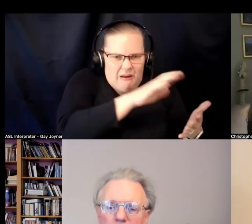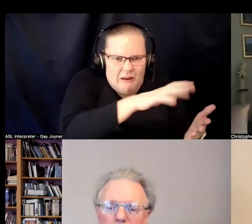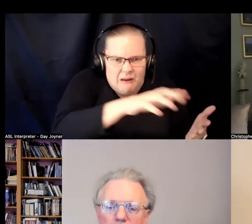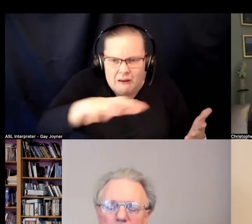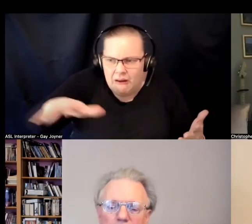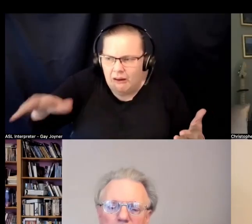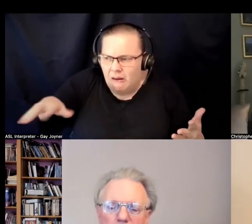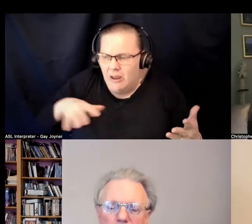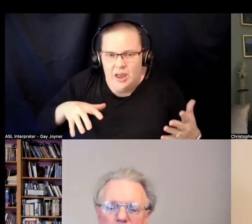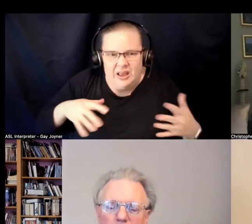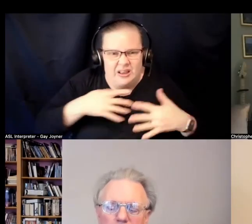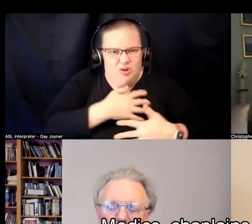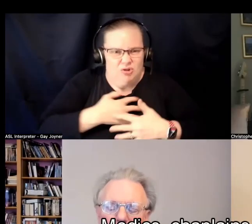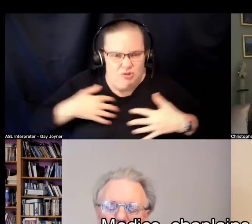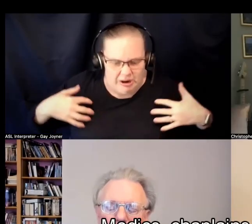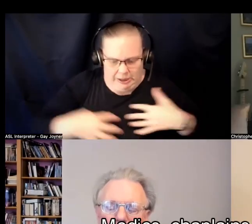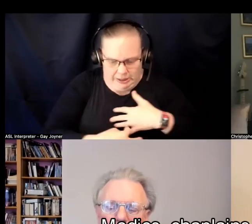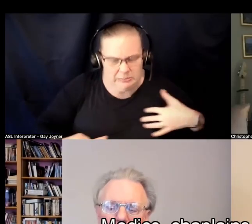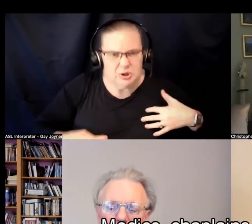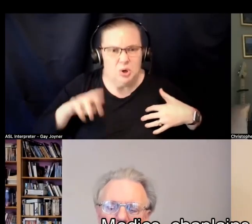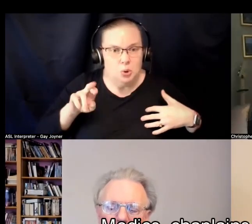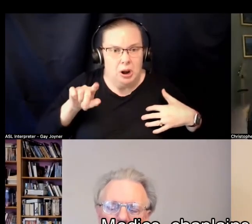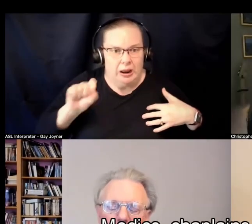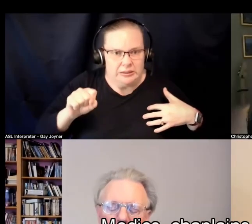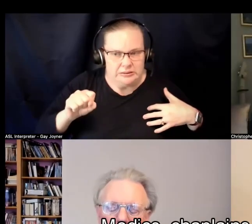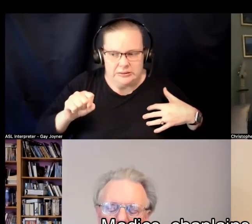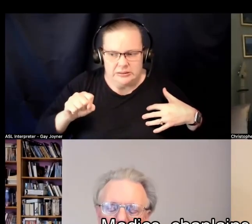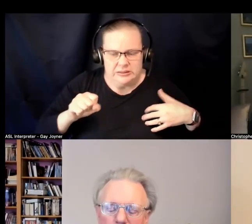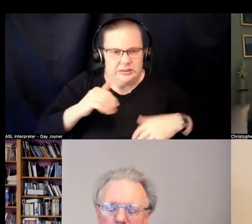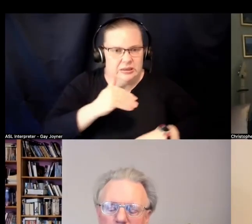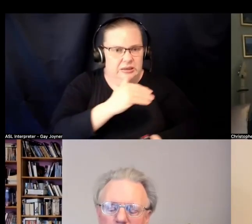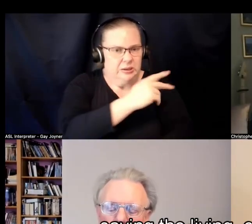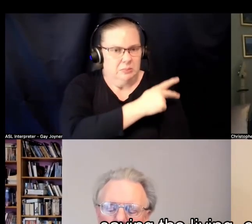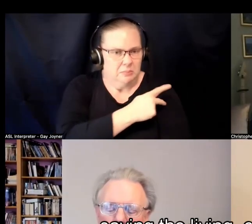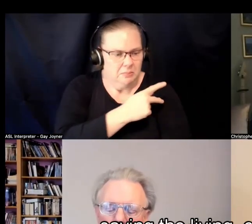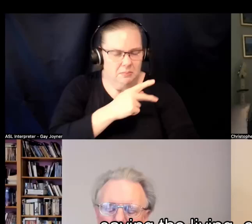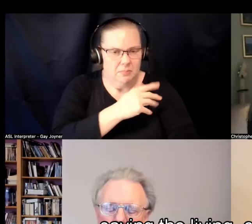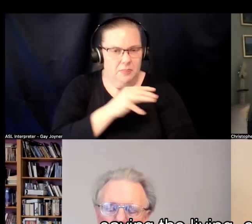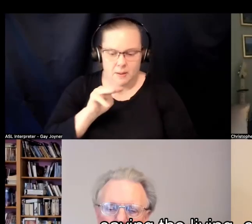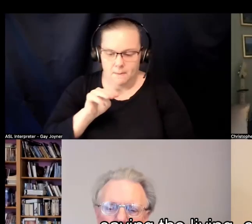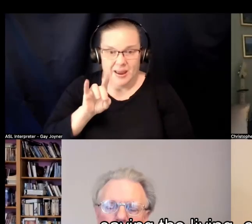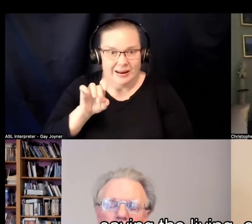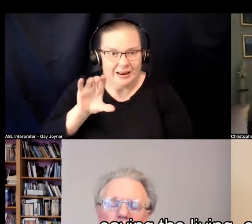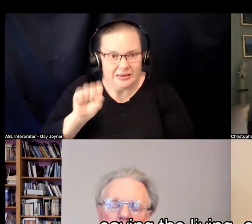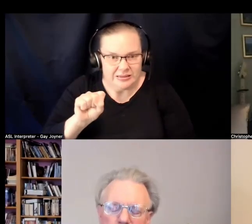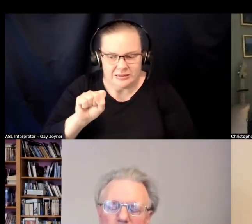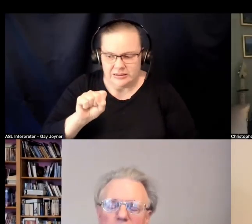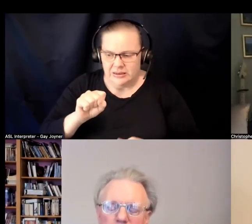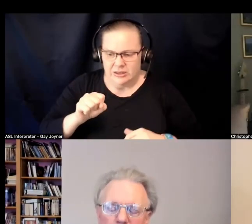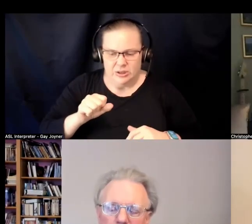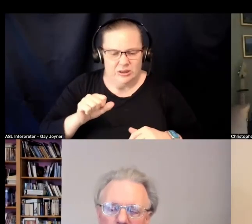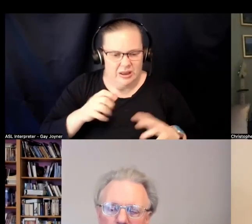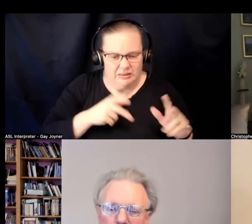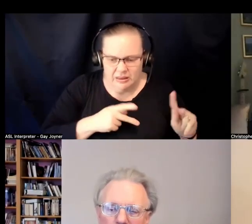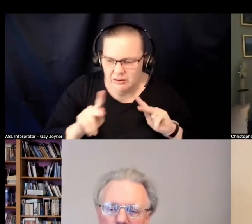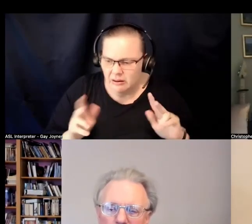prison uniforms in rags. Medics, chaplains, and soldiers raced, saving the living, comforting the dying, and